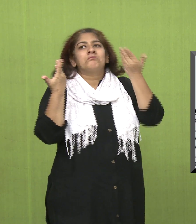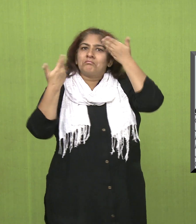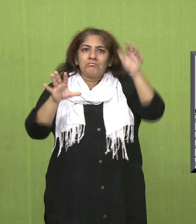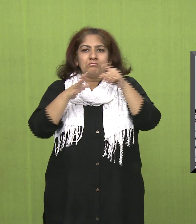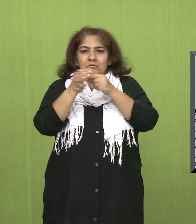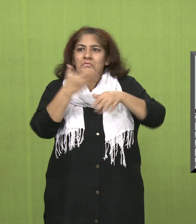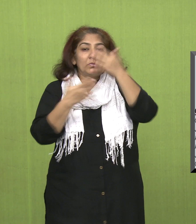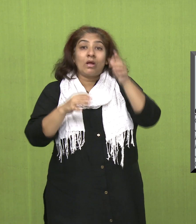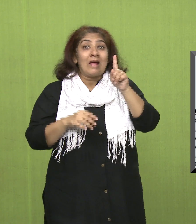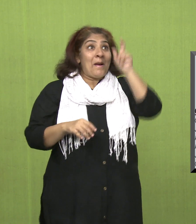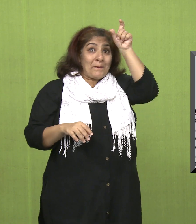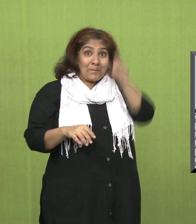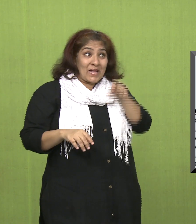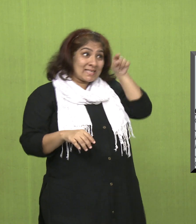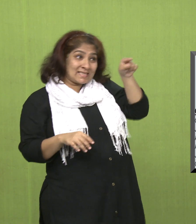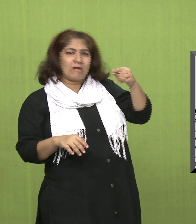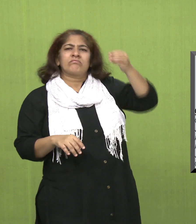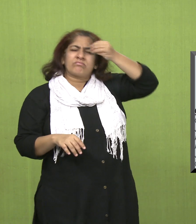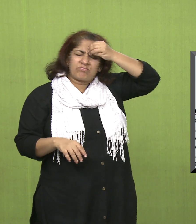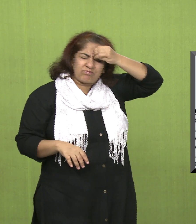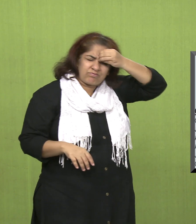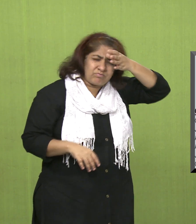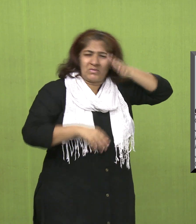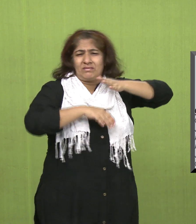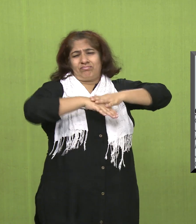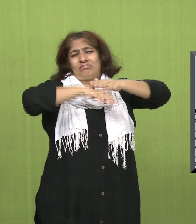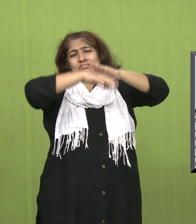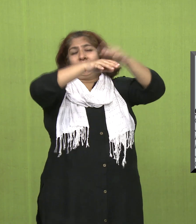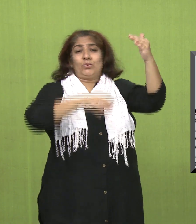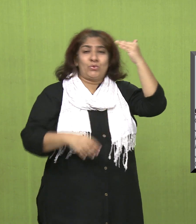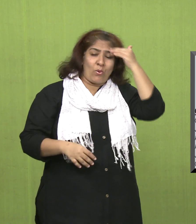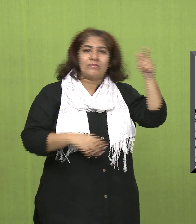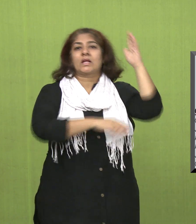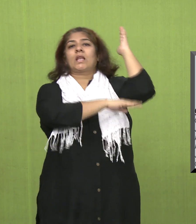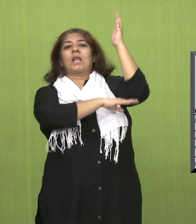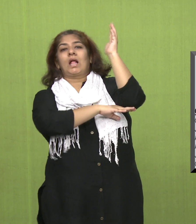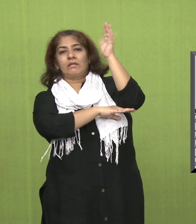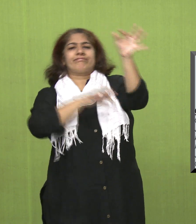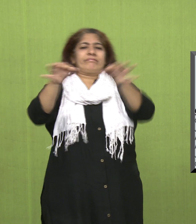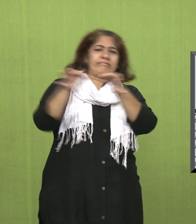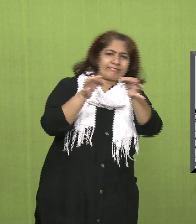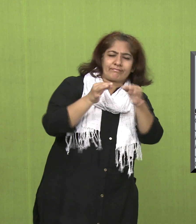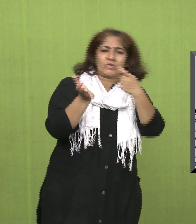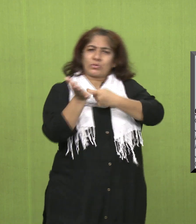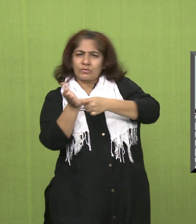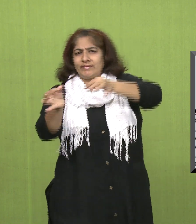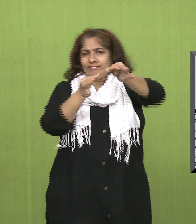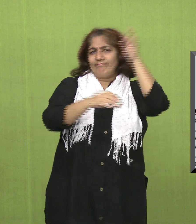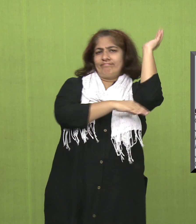People who are very good, experienced, and they explain things in a nice and proper